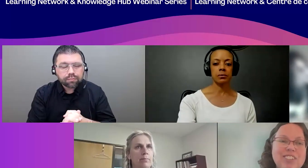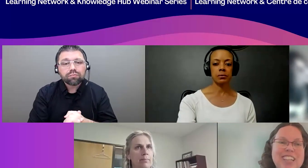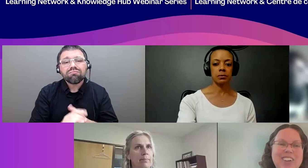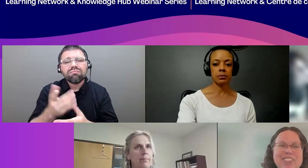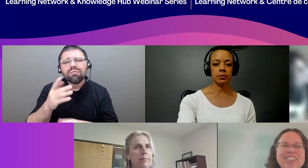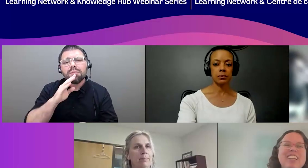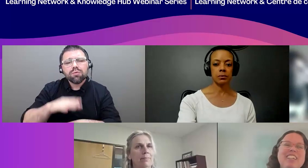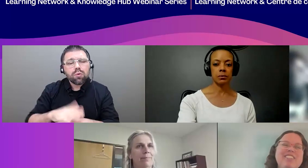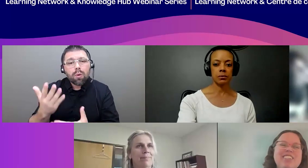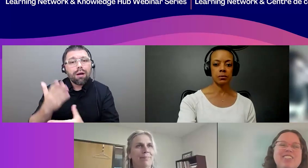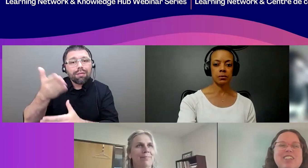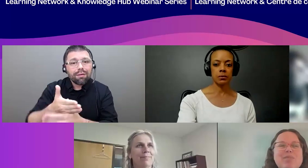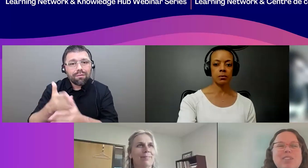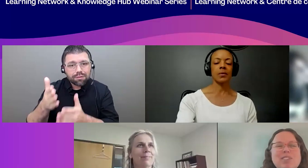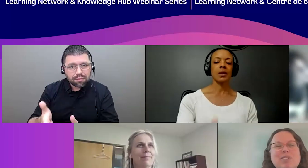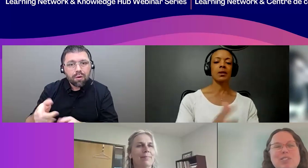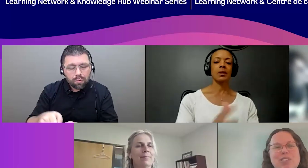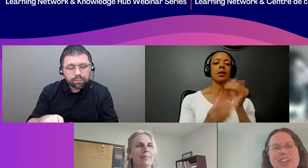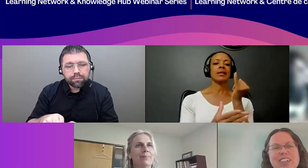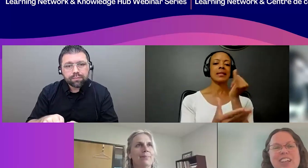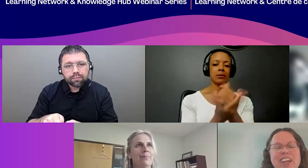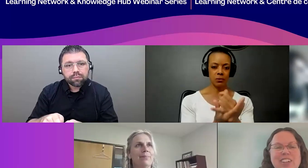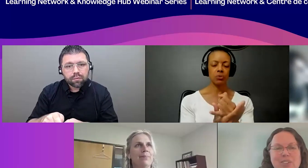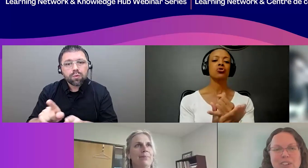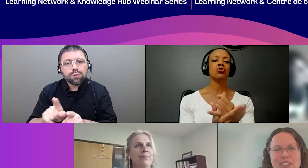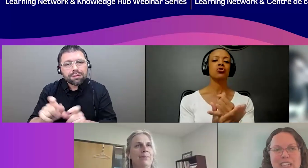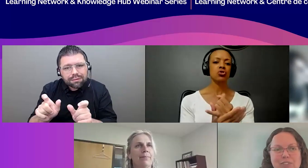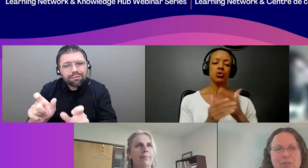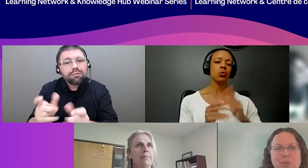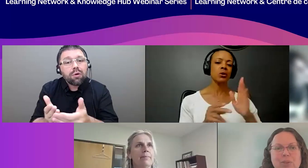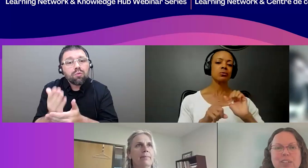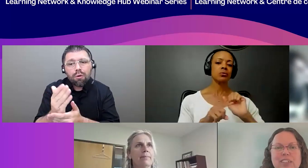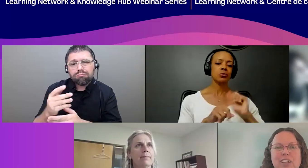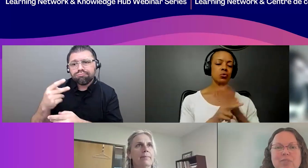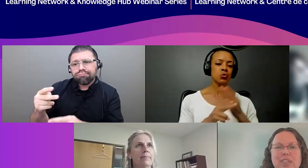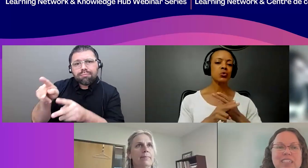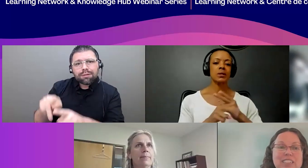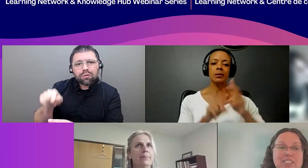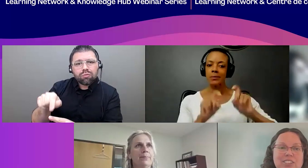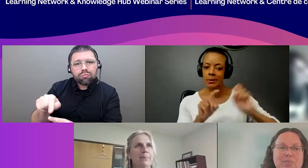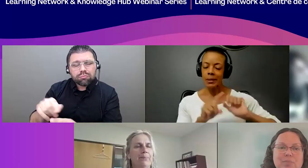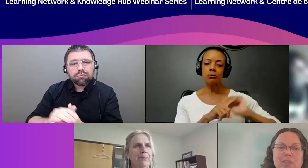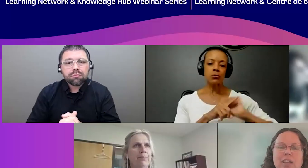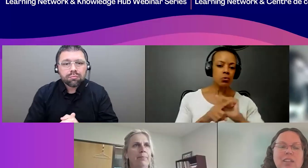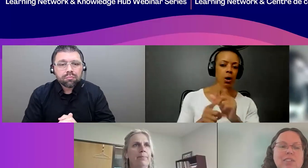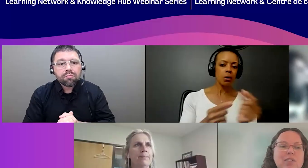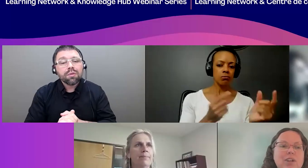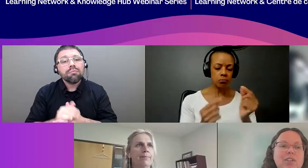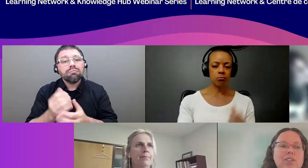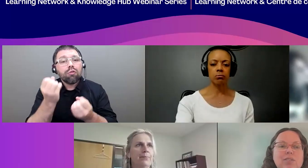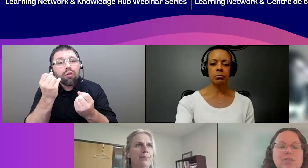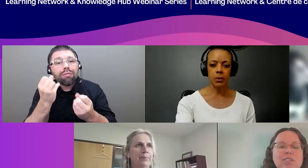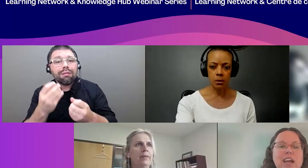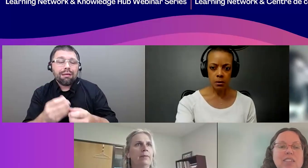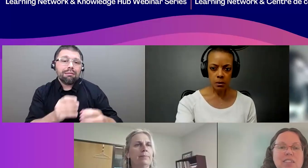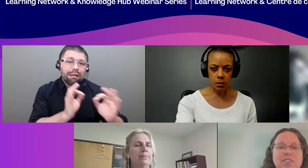process of finishing that work using a randomized controlled trial and a qualitative component in addition.